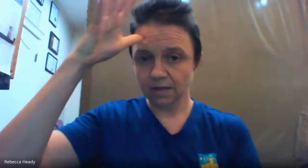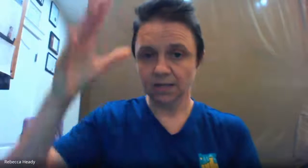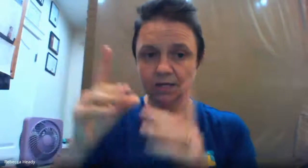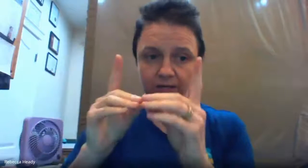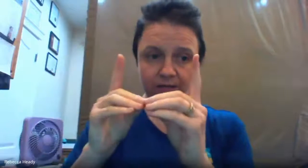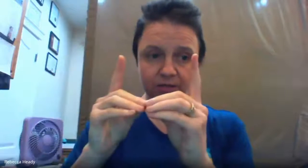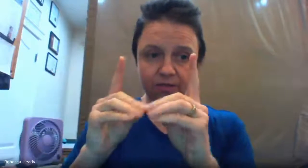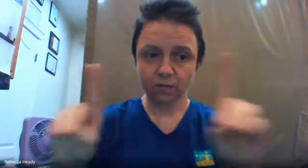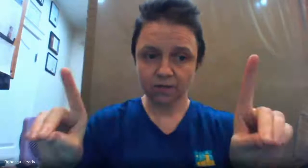divorce,